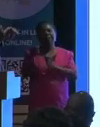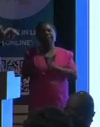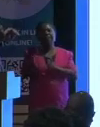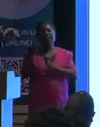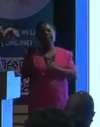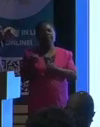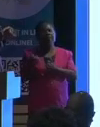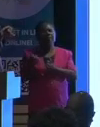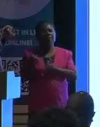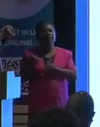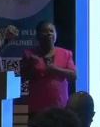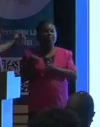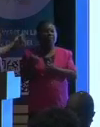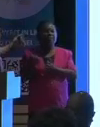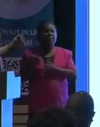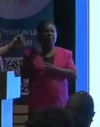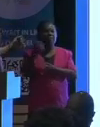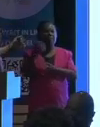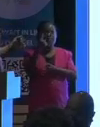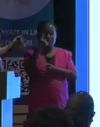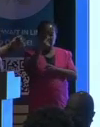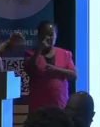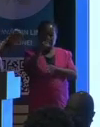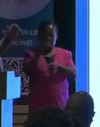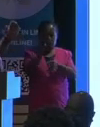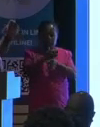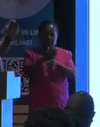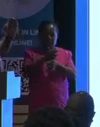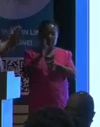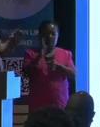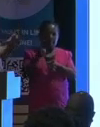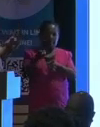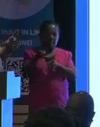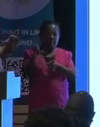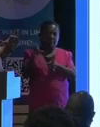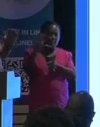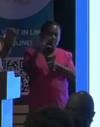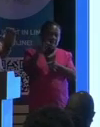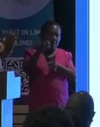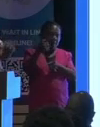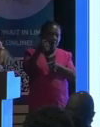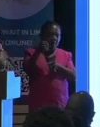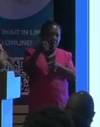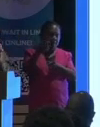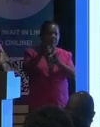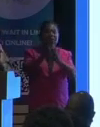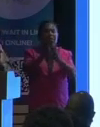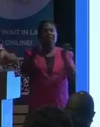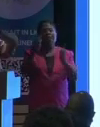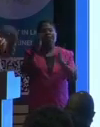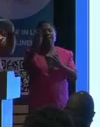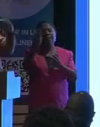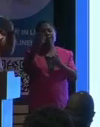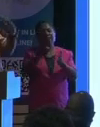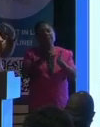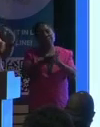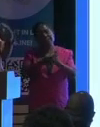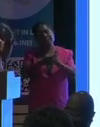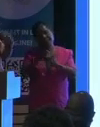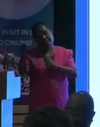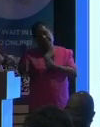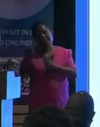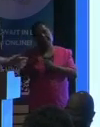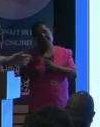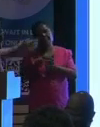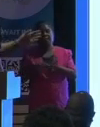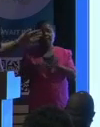they have about 6 people working, but from the 6, only 3 people's salary went over the tax threshold, so they